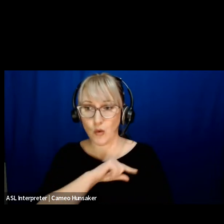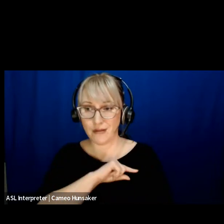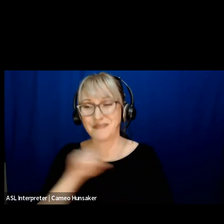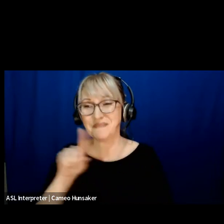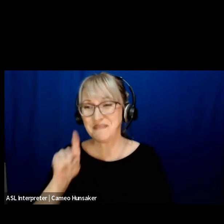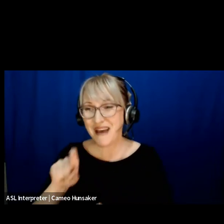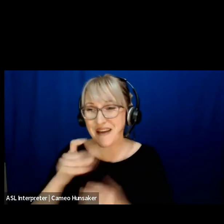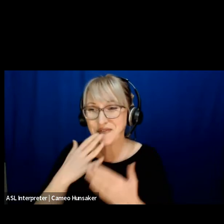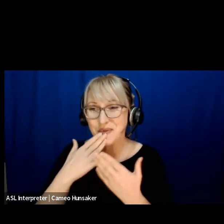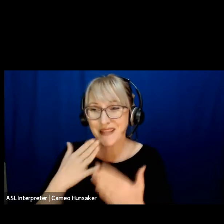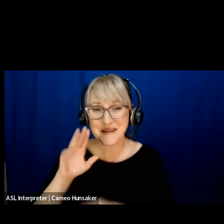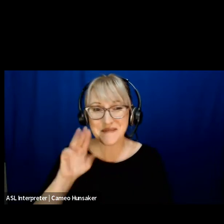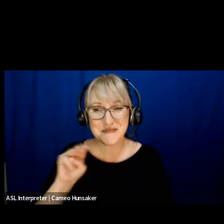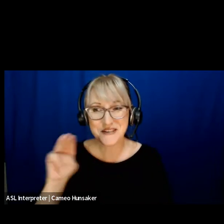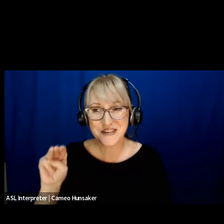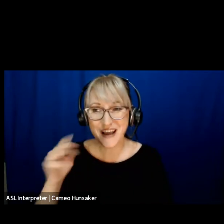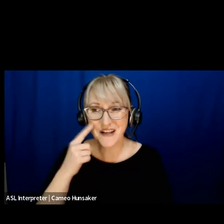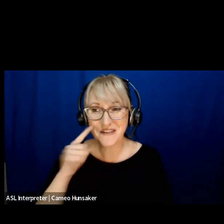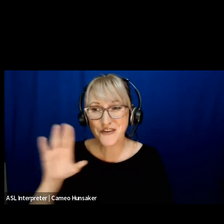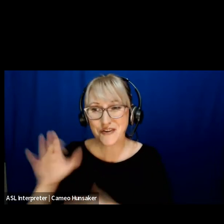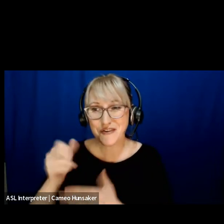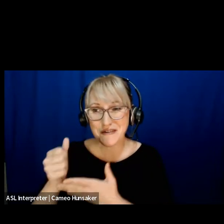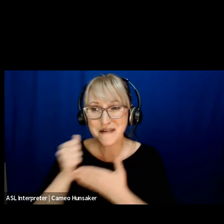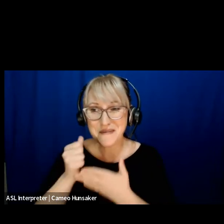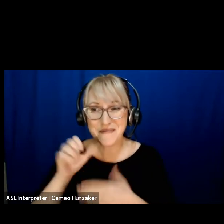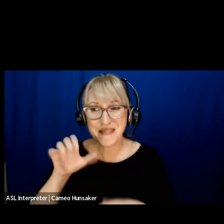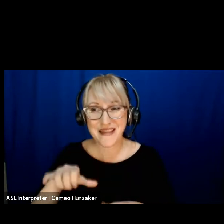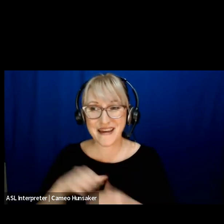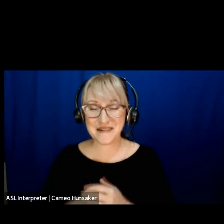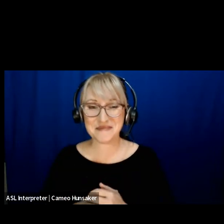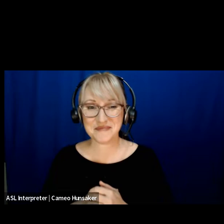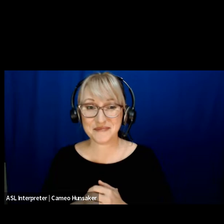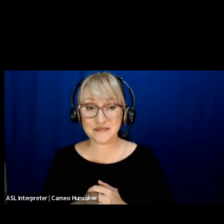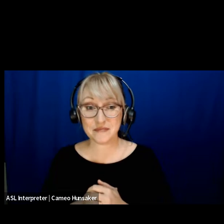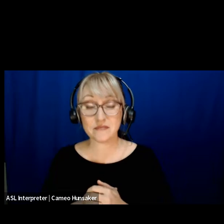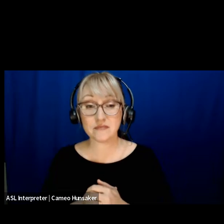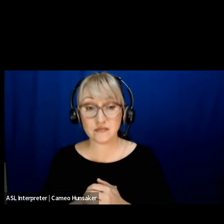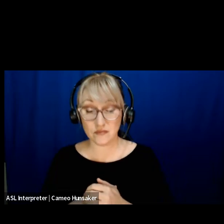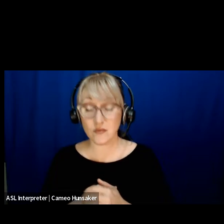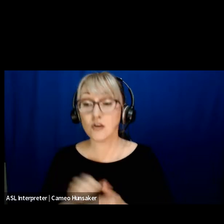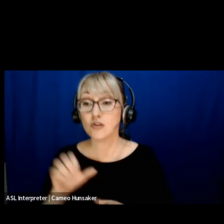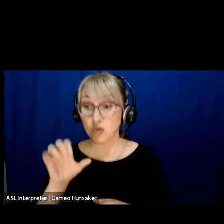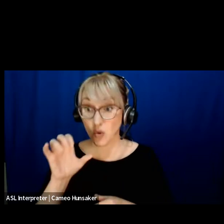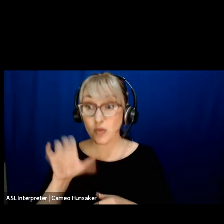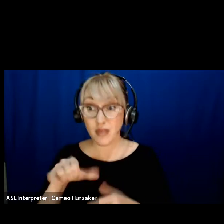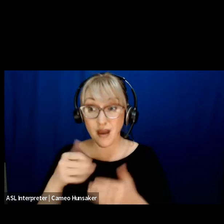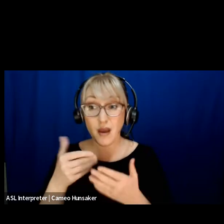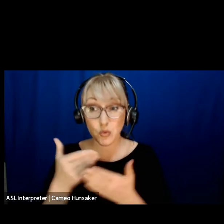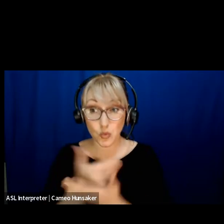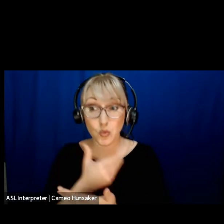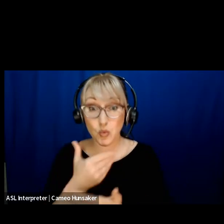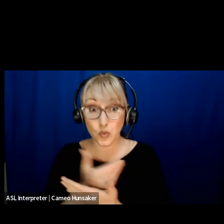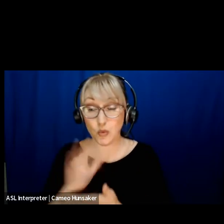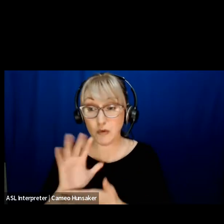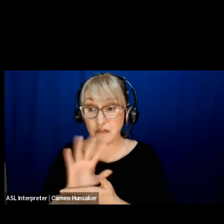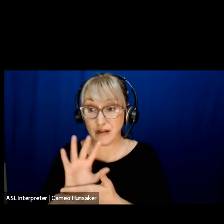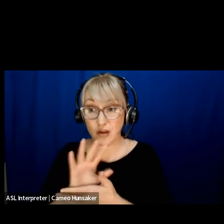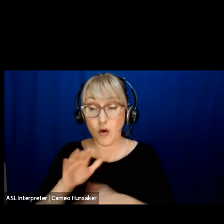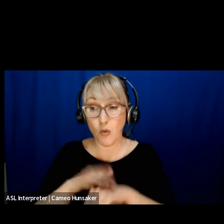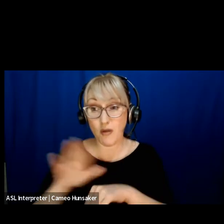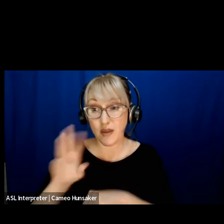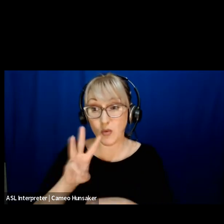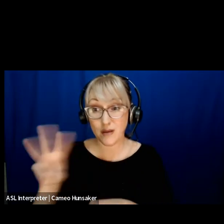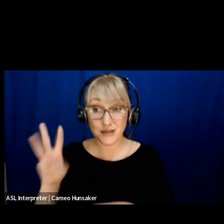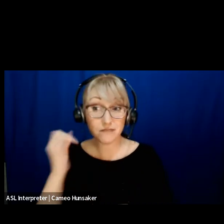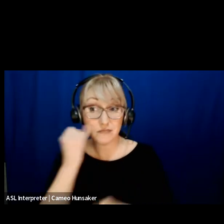Michelle also for her eyes on that. And so that is on their website. And if you'd like more information about that, we'd be happy